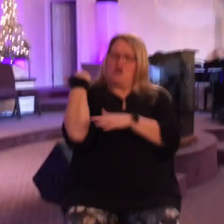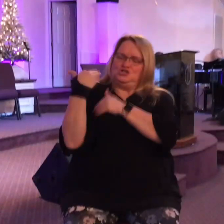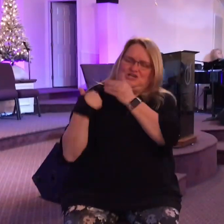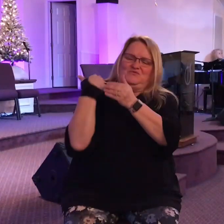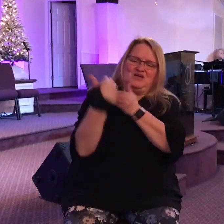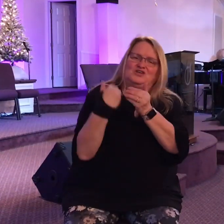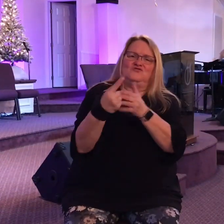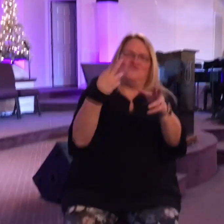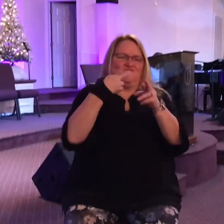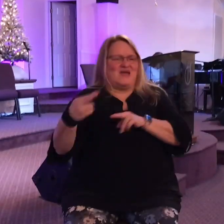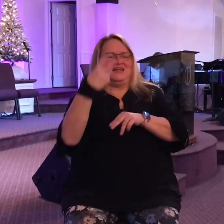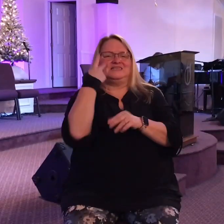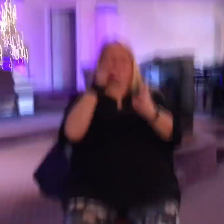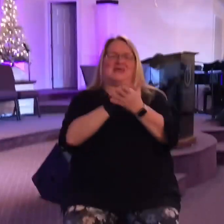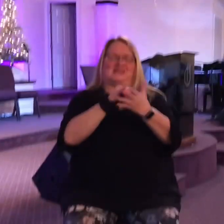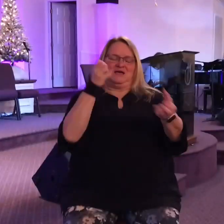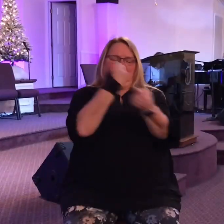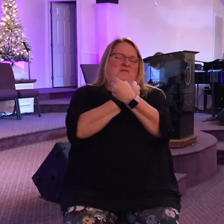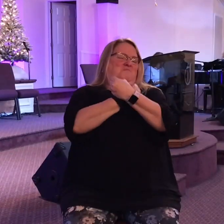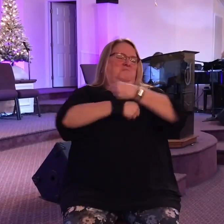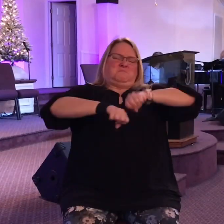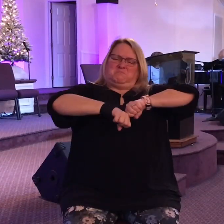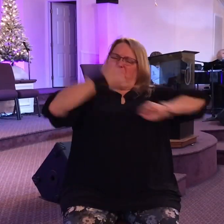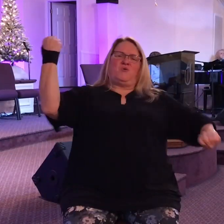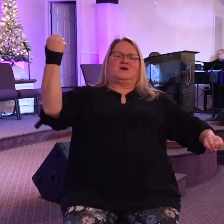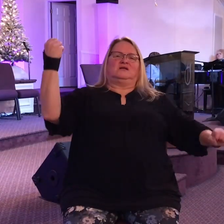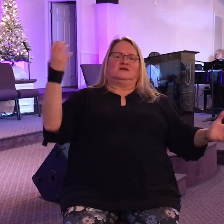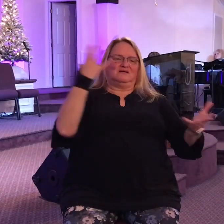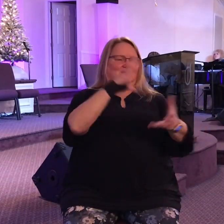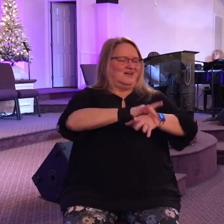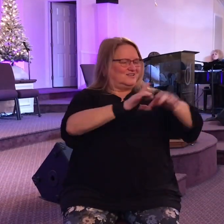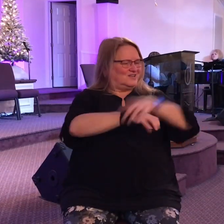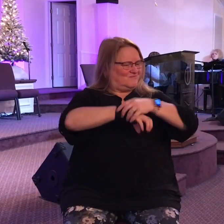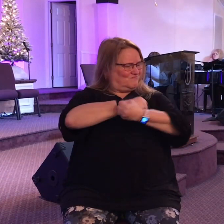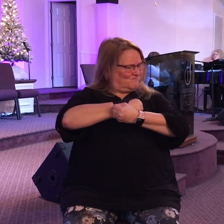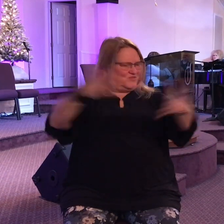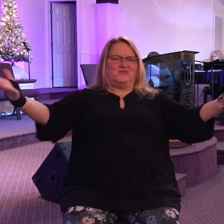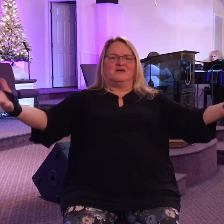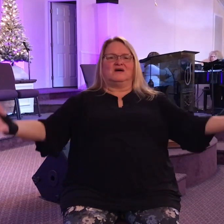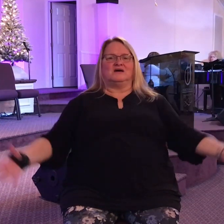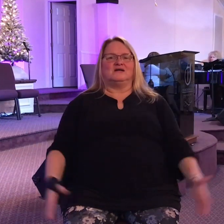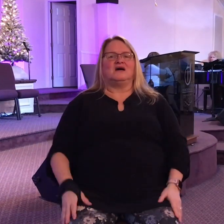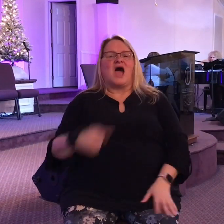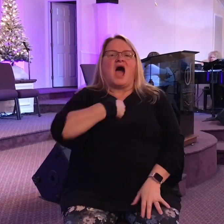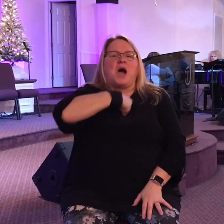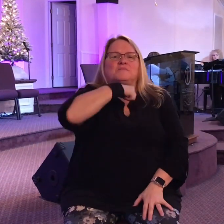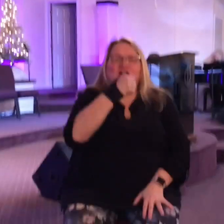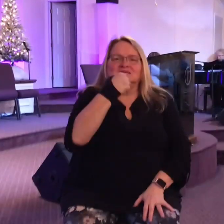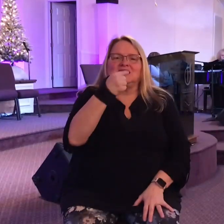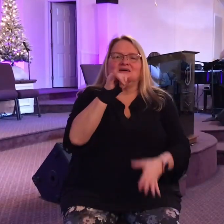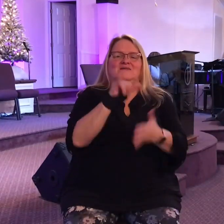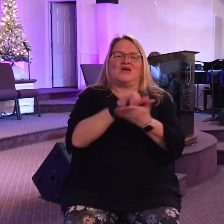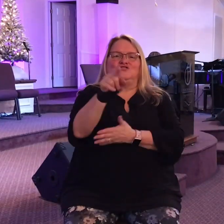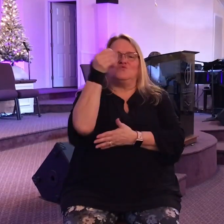life, and you are ready and willing to fight for that? I'm not talking about that you're just going to stand back and defend yourself.